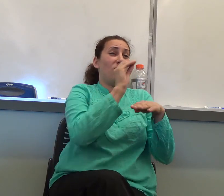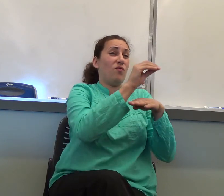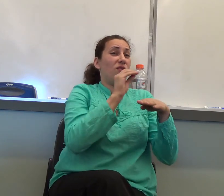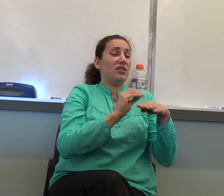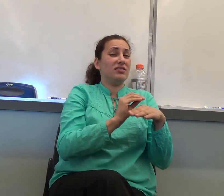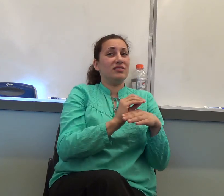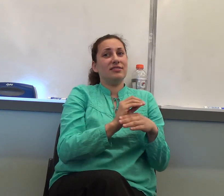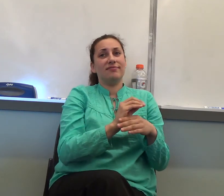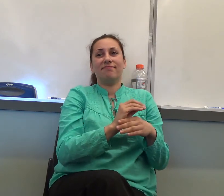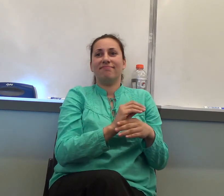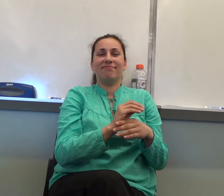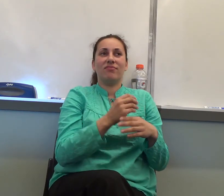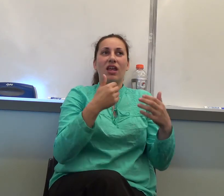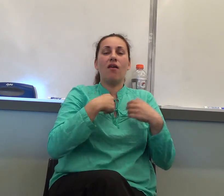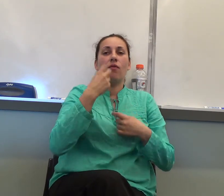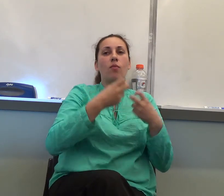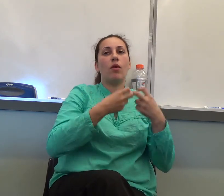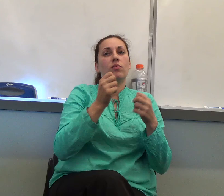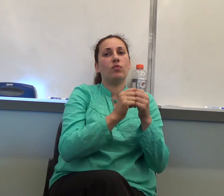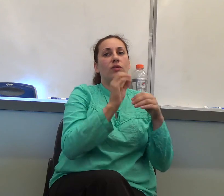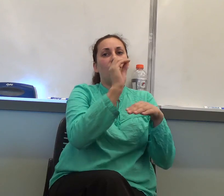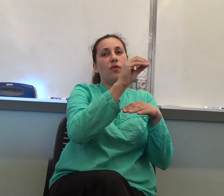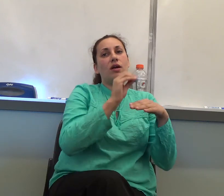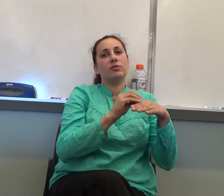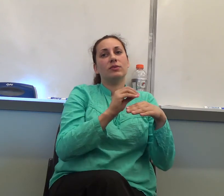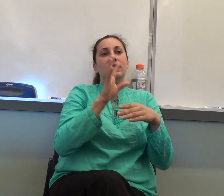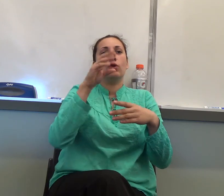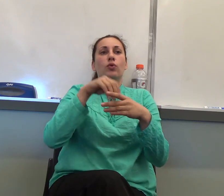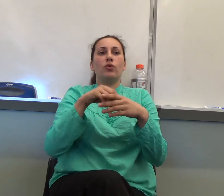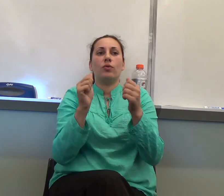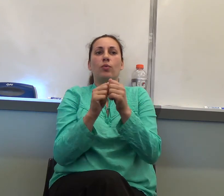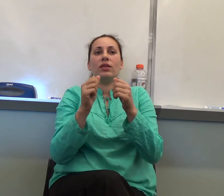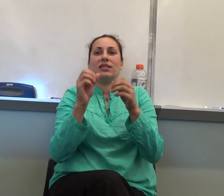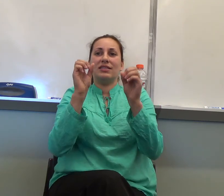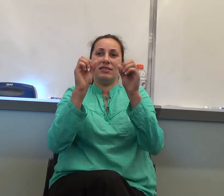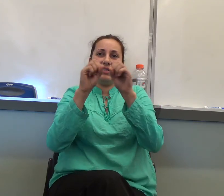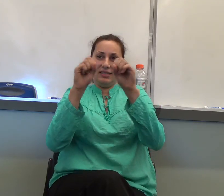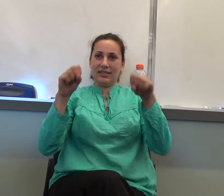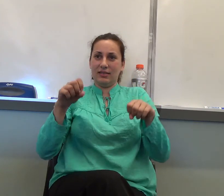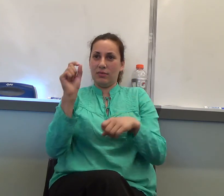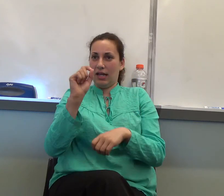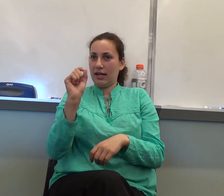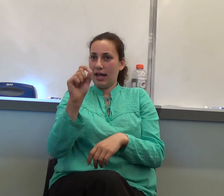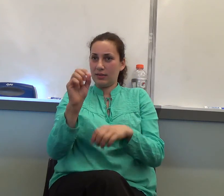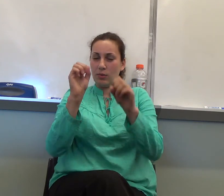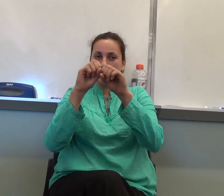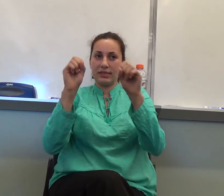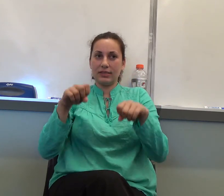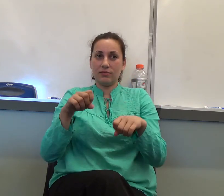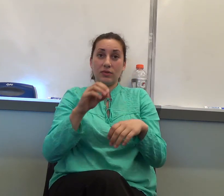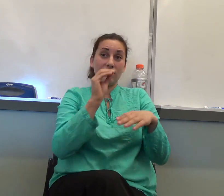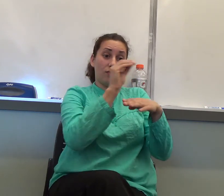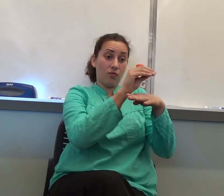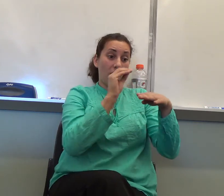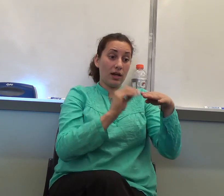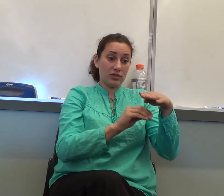And actually, when we're doing division of decimals, we're actually doing fractions, because every fraction is a division problem.